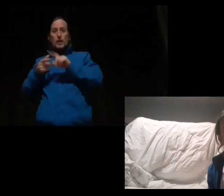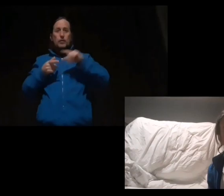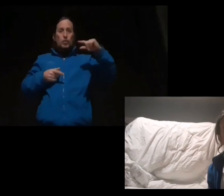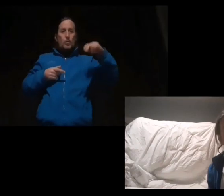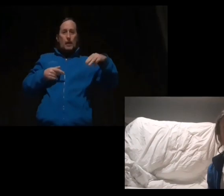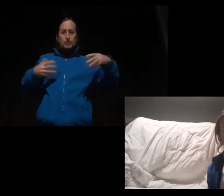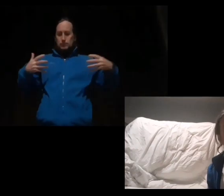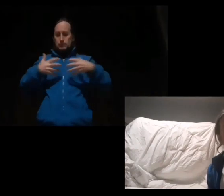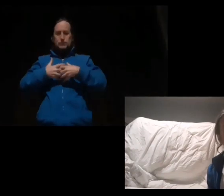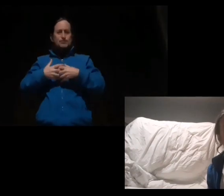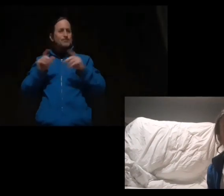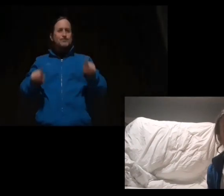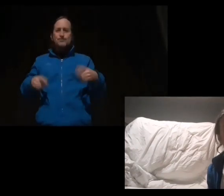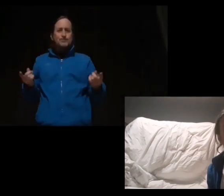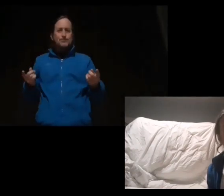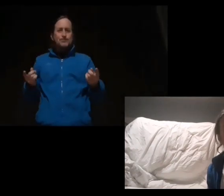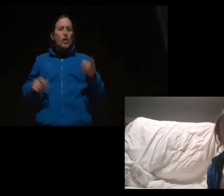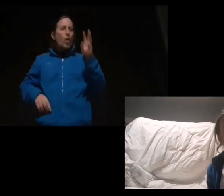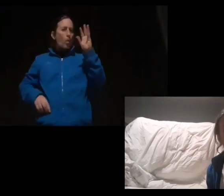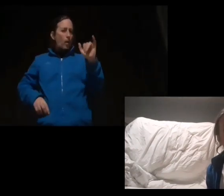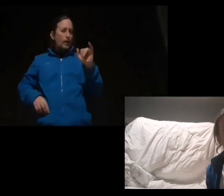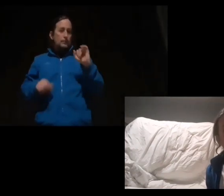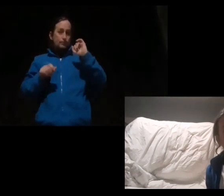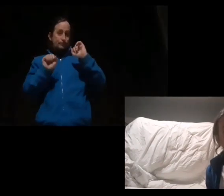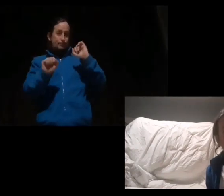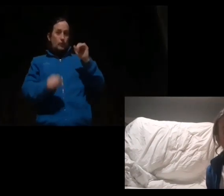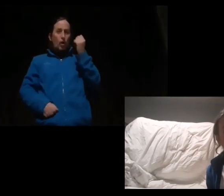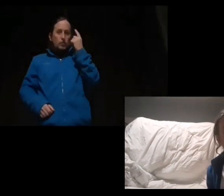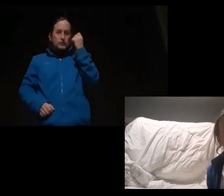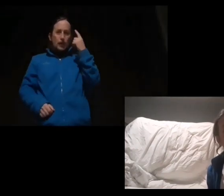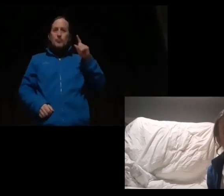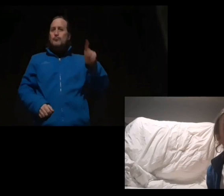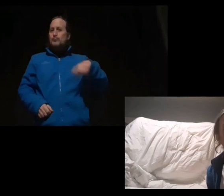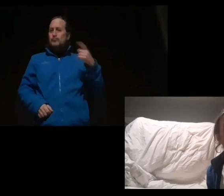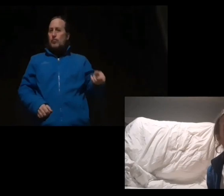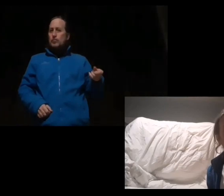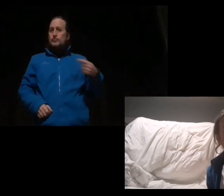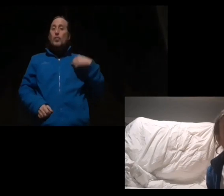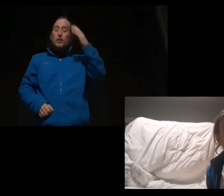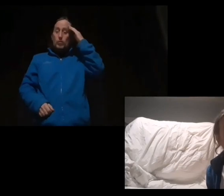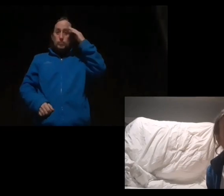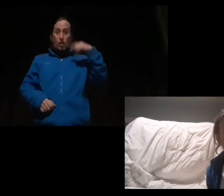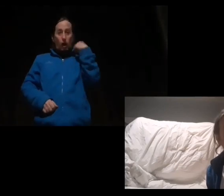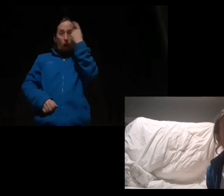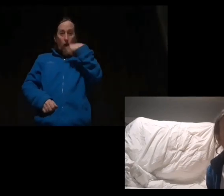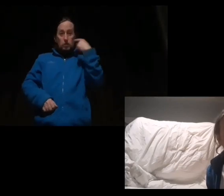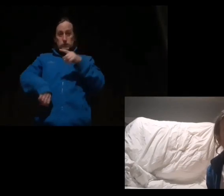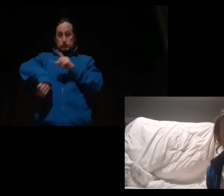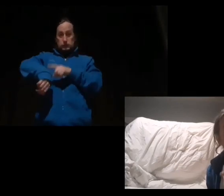And it is this error in understanding. We know that when we look at